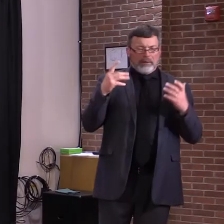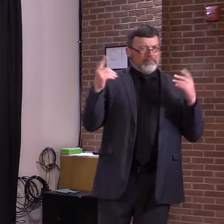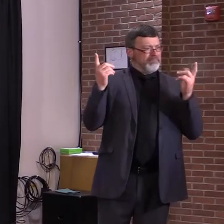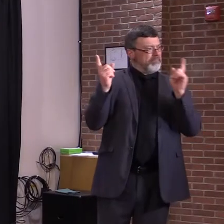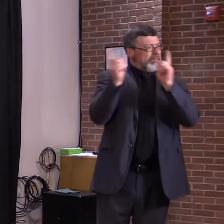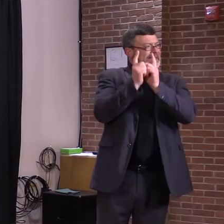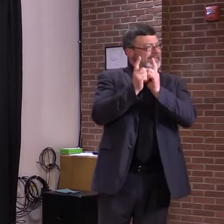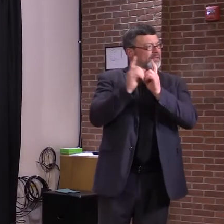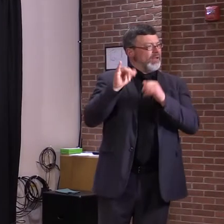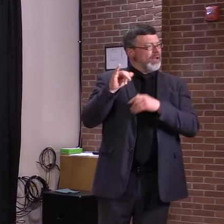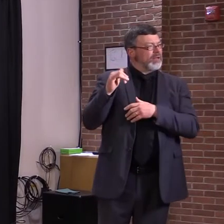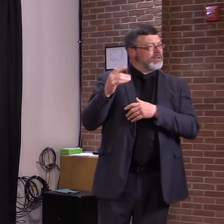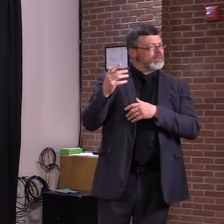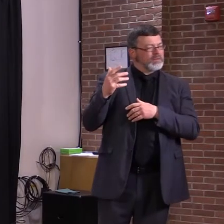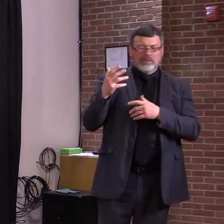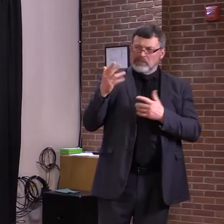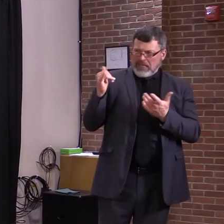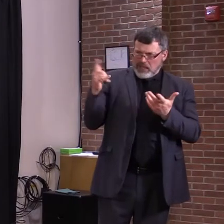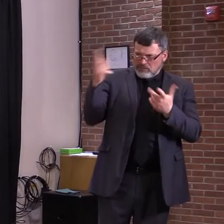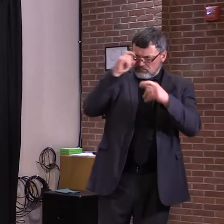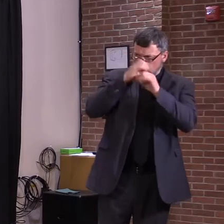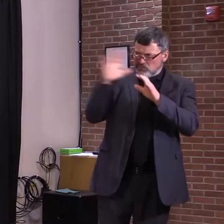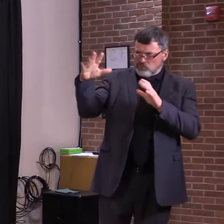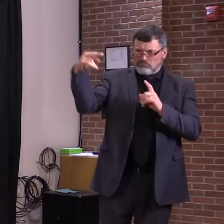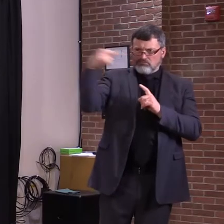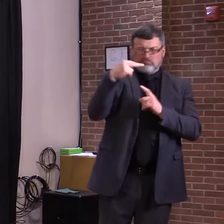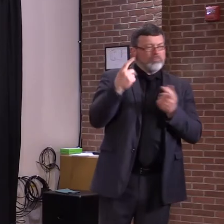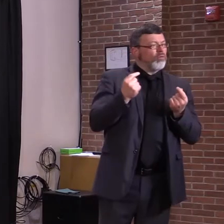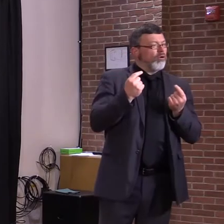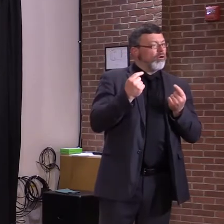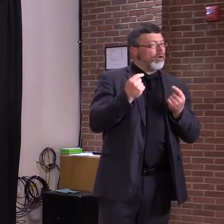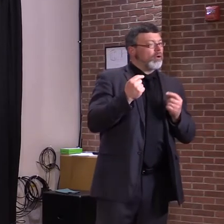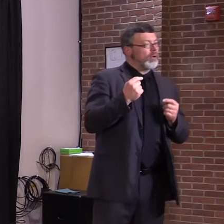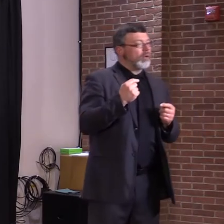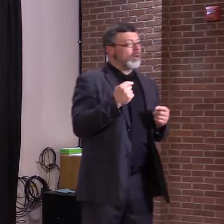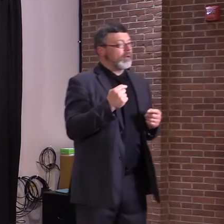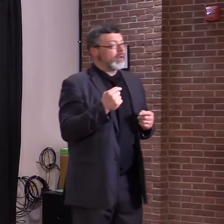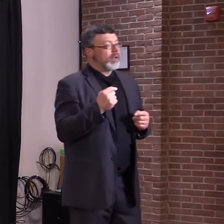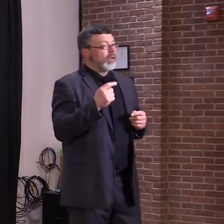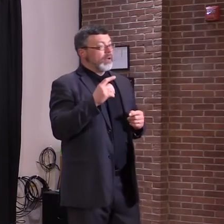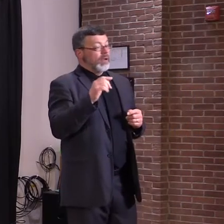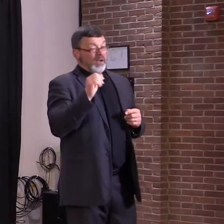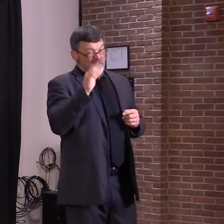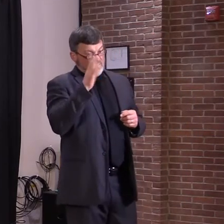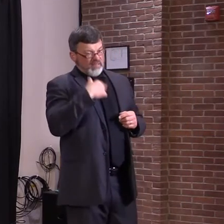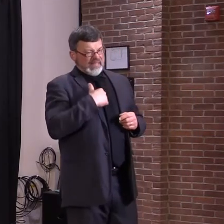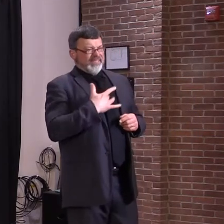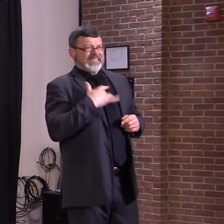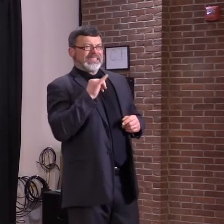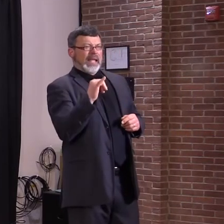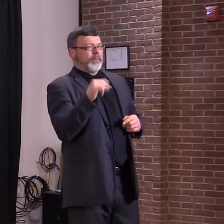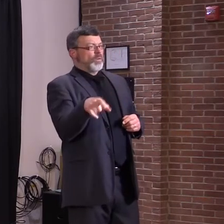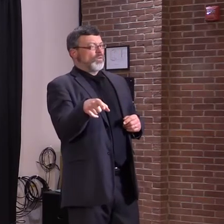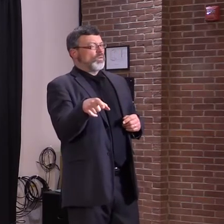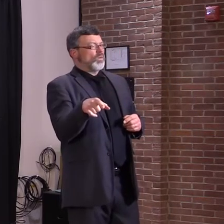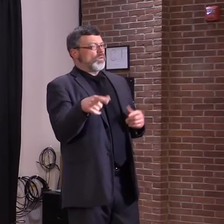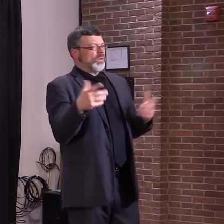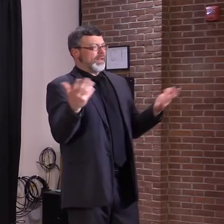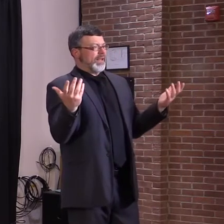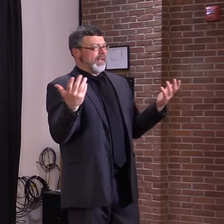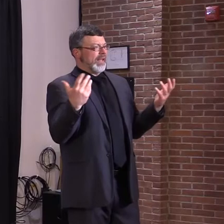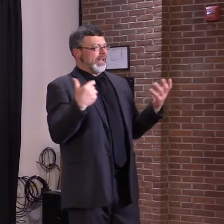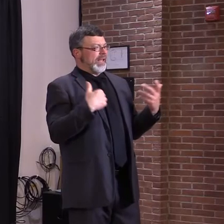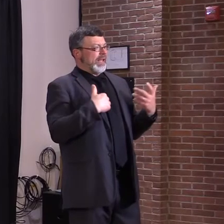want to get your reaction to that. I guess we feel we have a mutual feeling on opposite ends of the spectrum. I